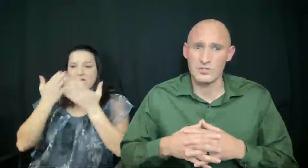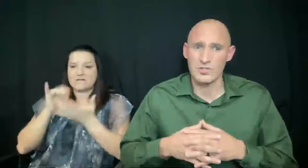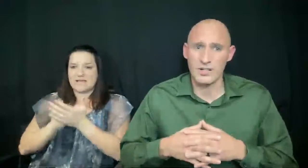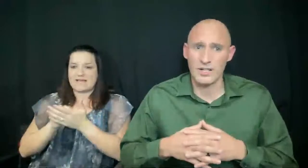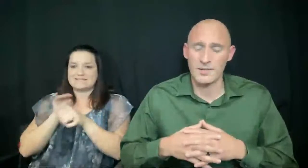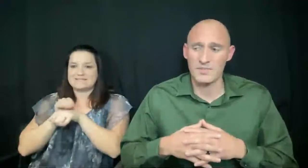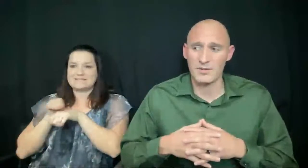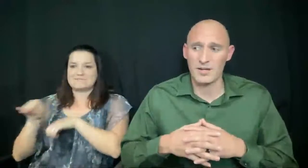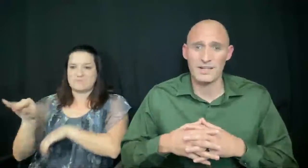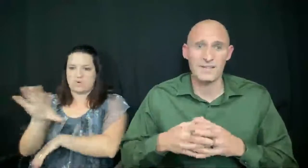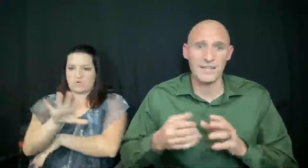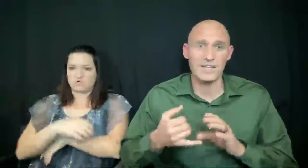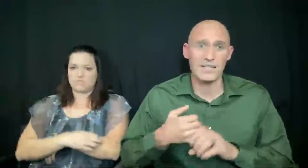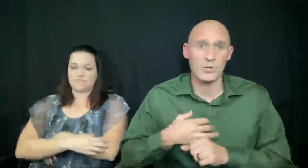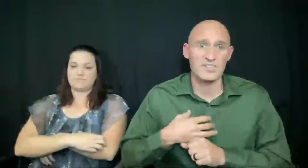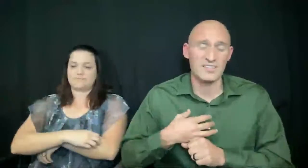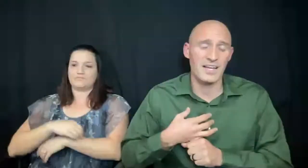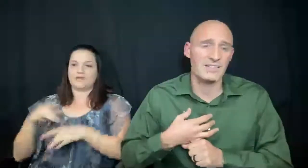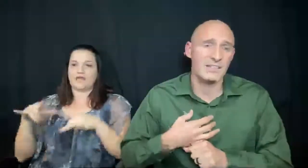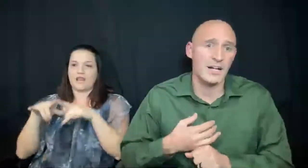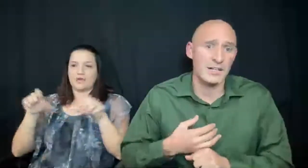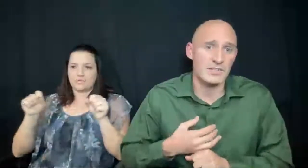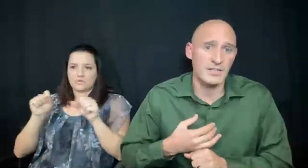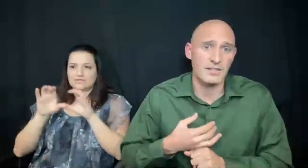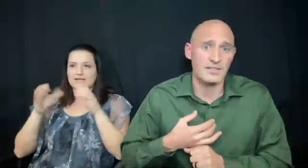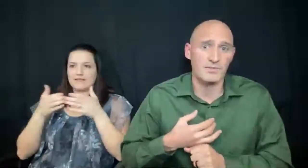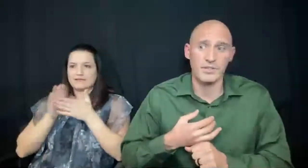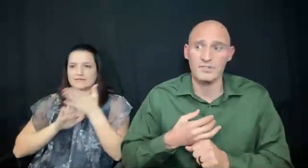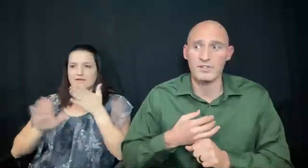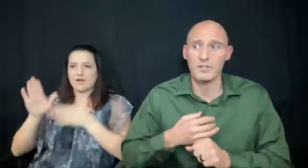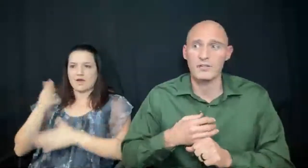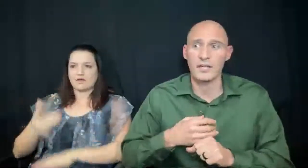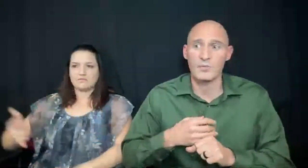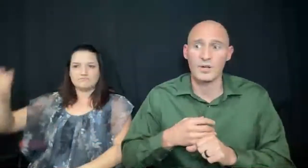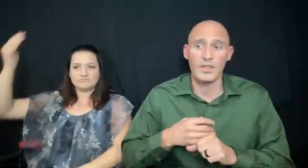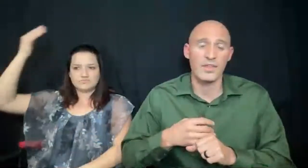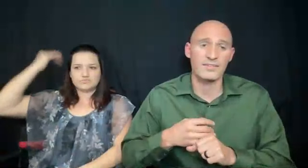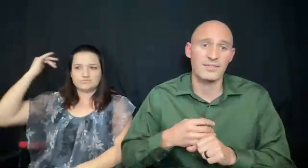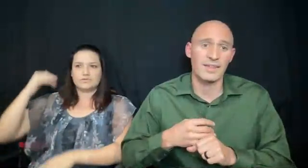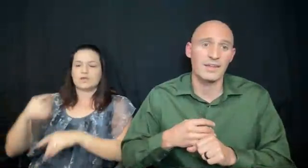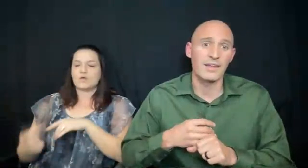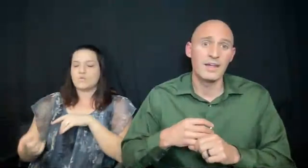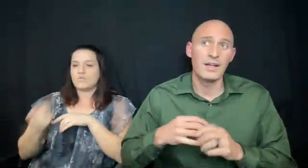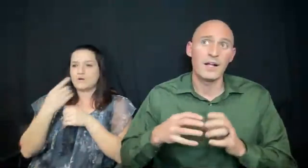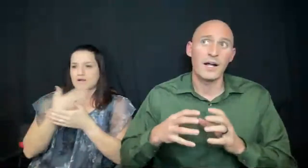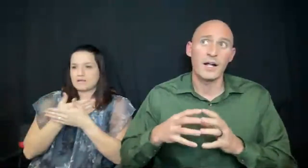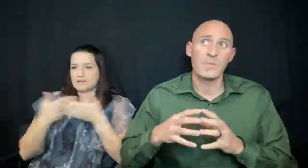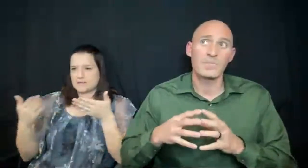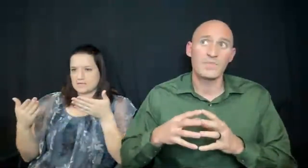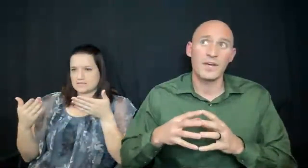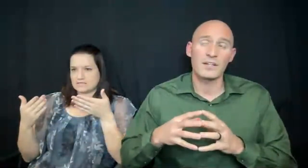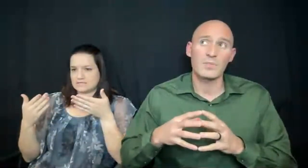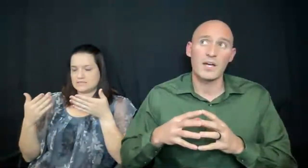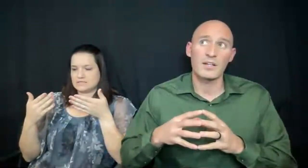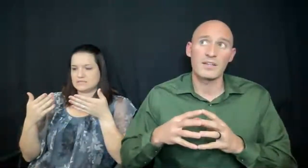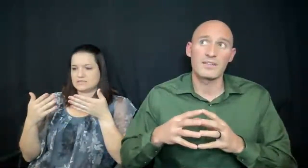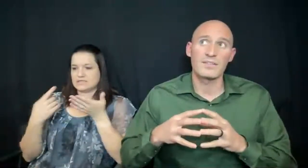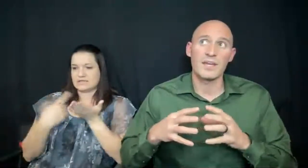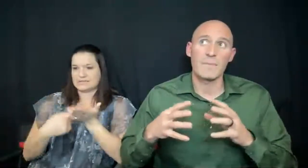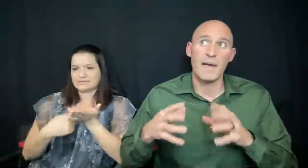exposure. So I did take a linguistics class in college several years ago, and one of the things that they talked about is the amount